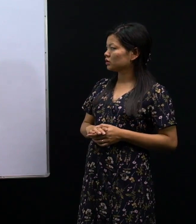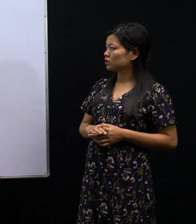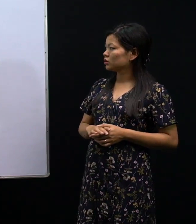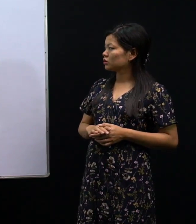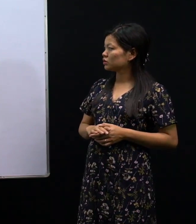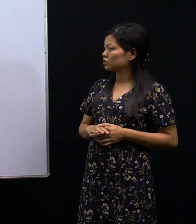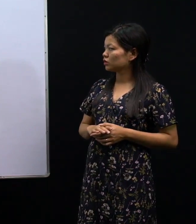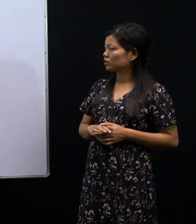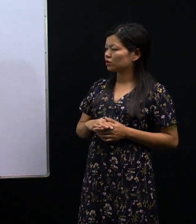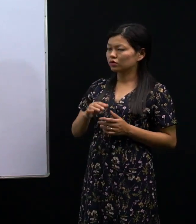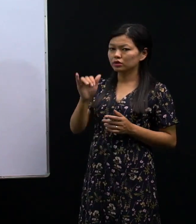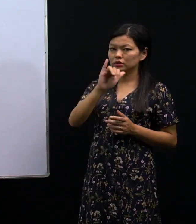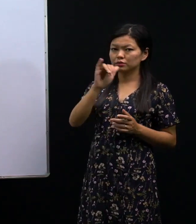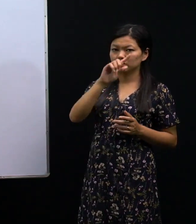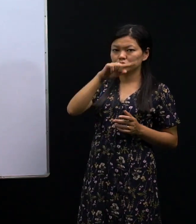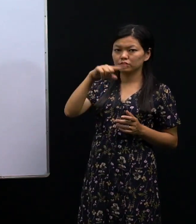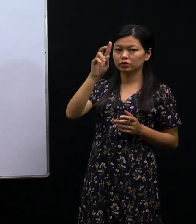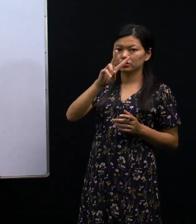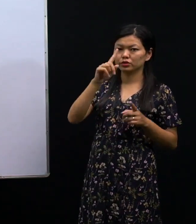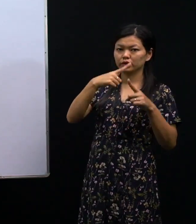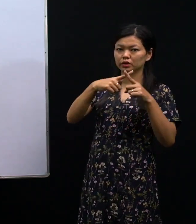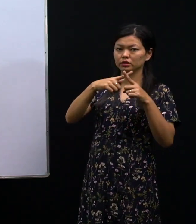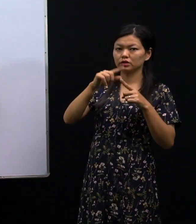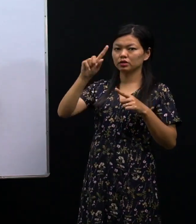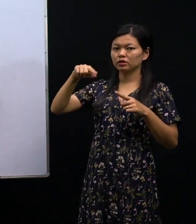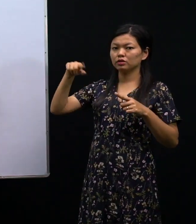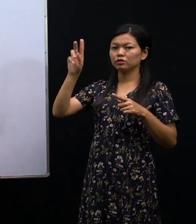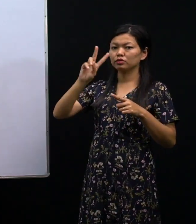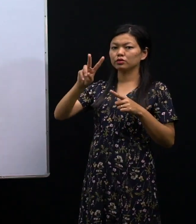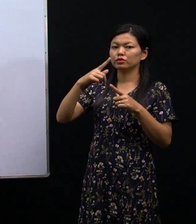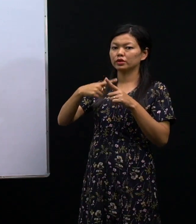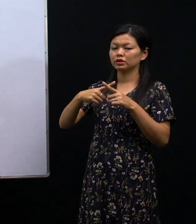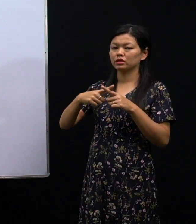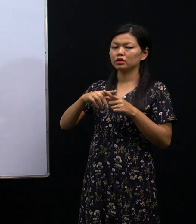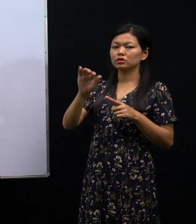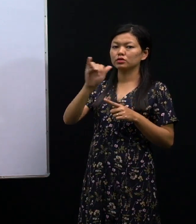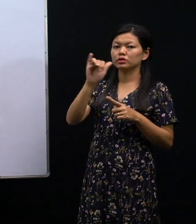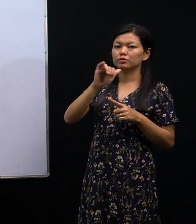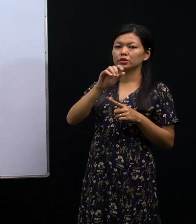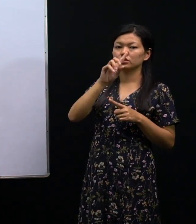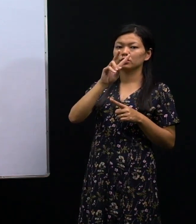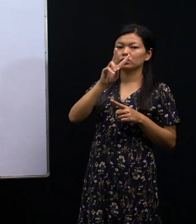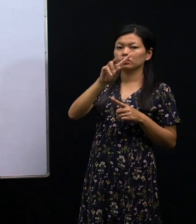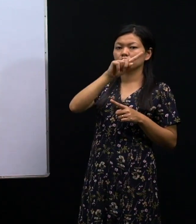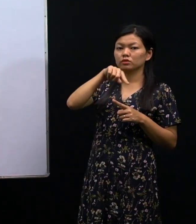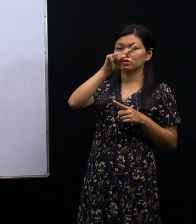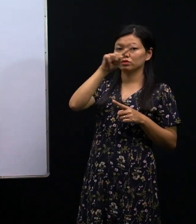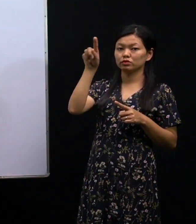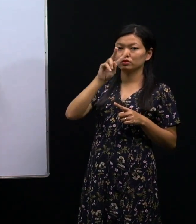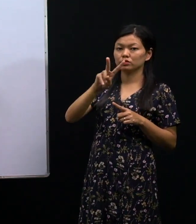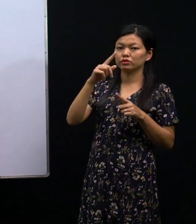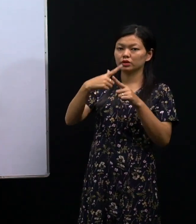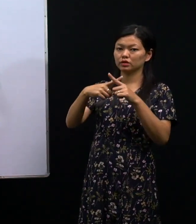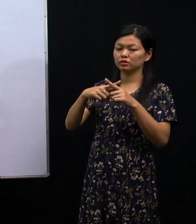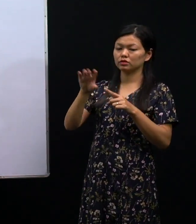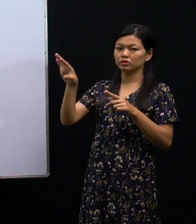common? Here root 2x y. Here 2 root 2z and root 2x. So root 2x is common, no? Here root 2x common. So